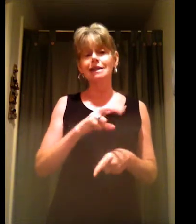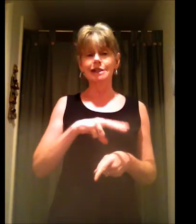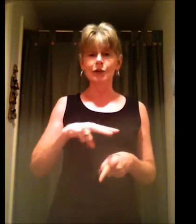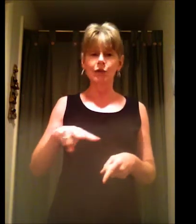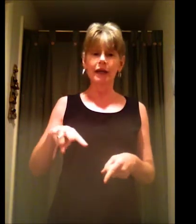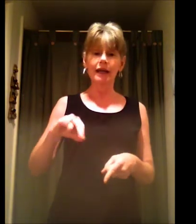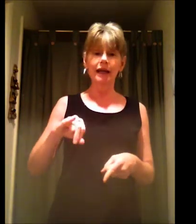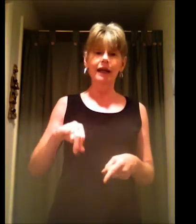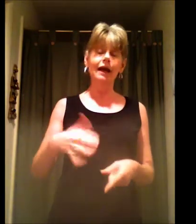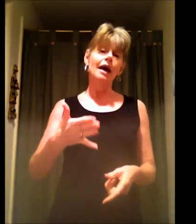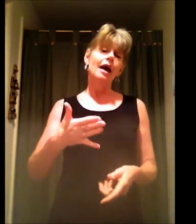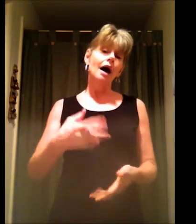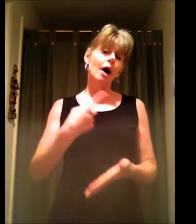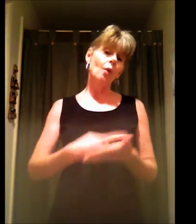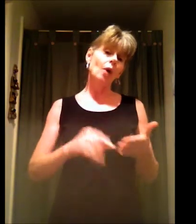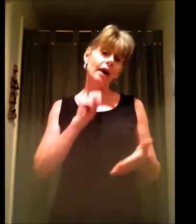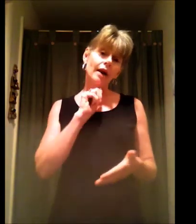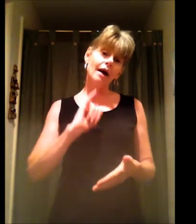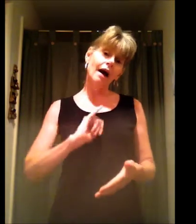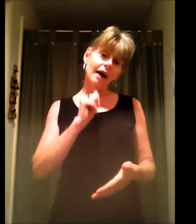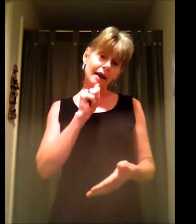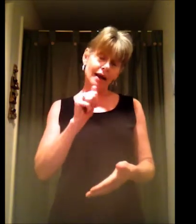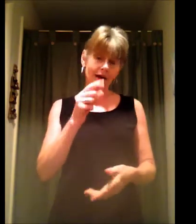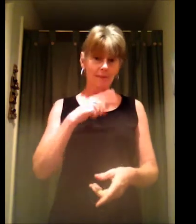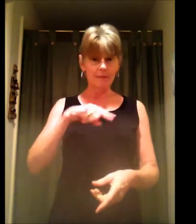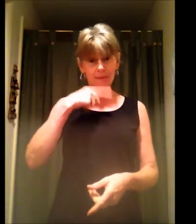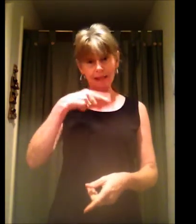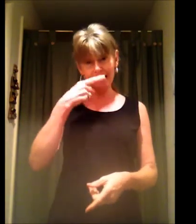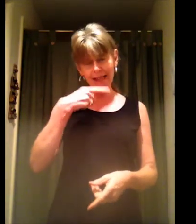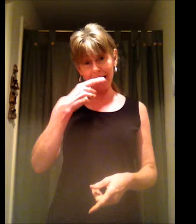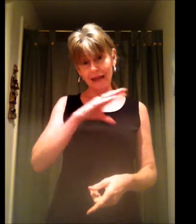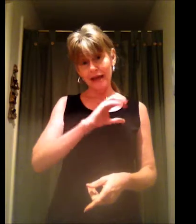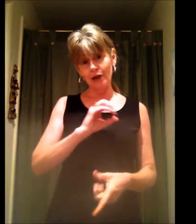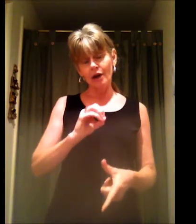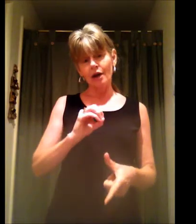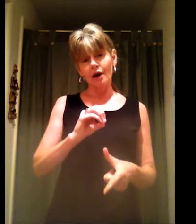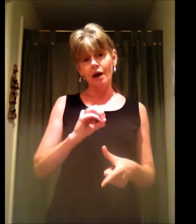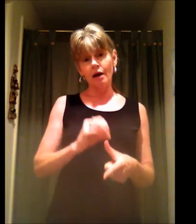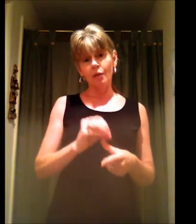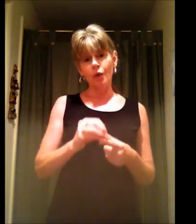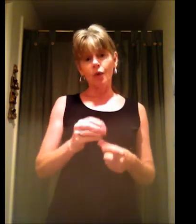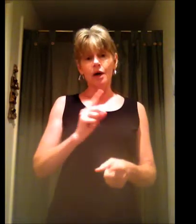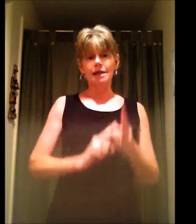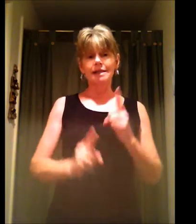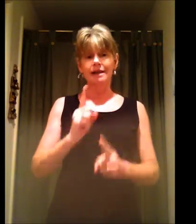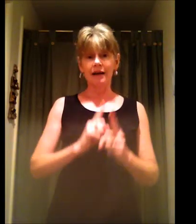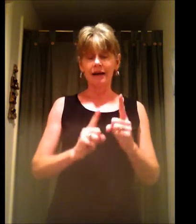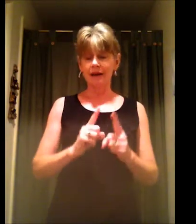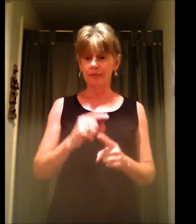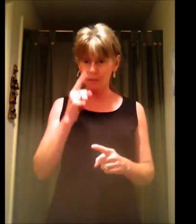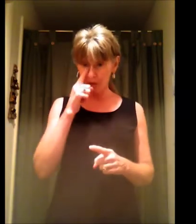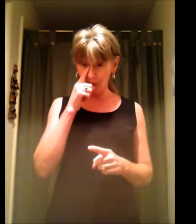practice reading what I am saying or signing.